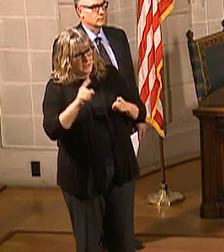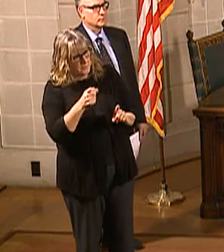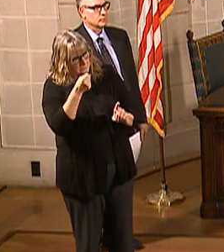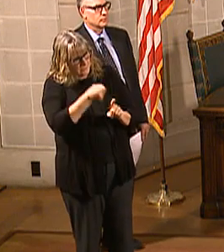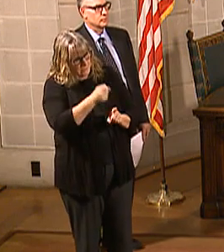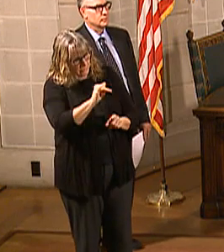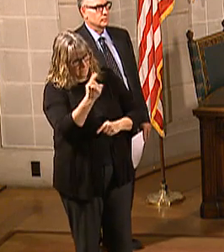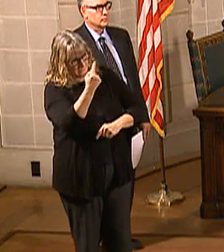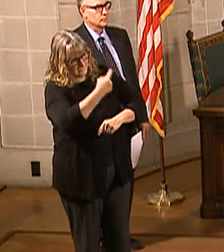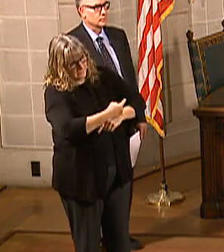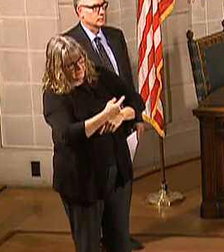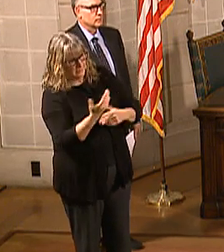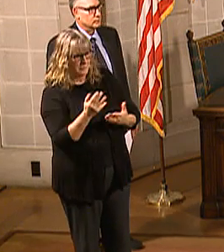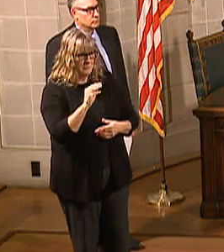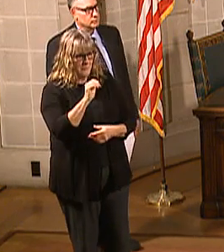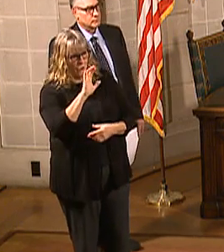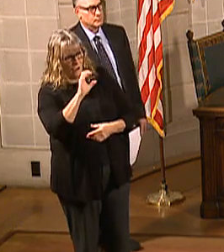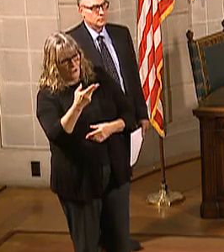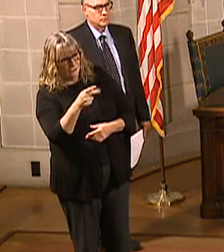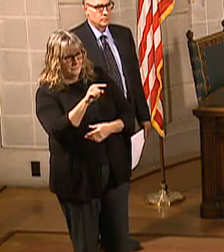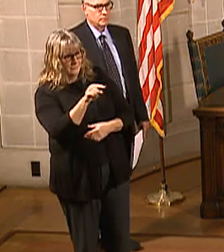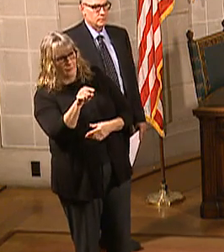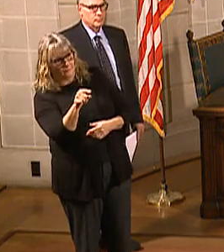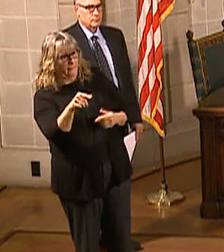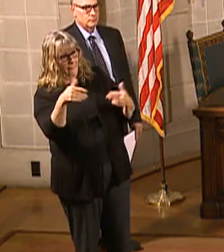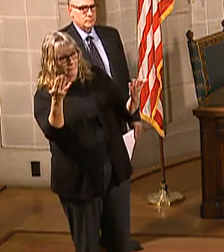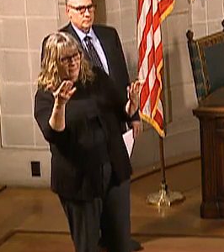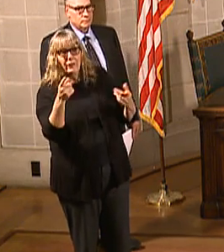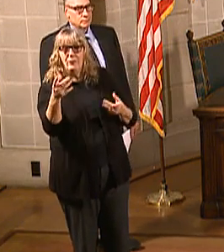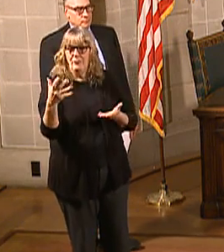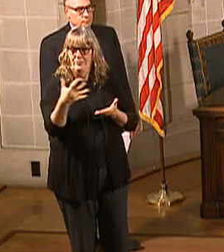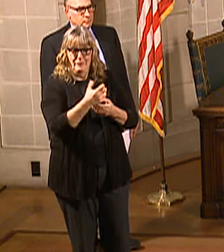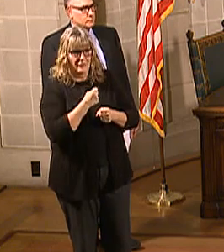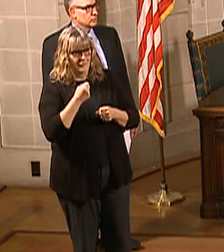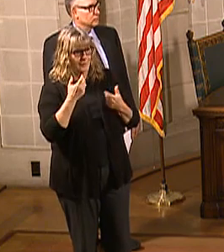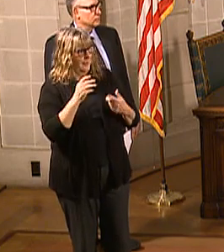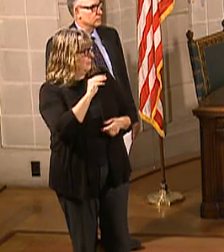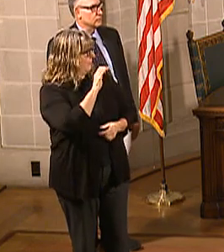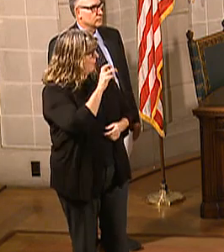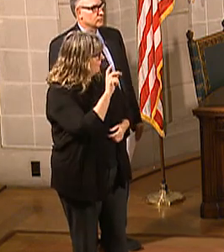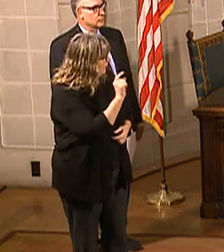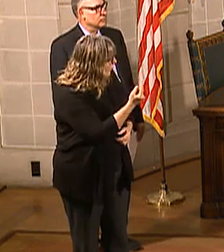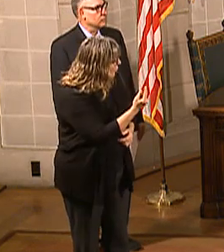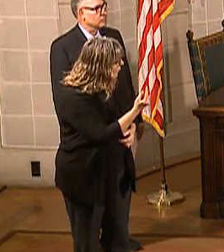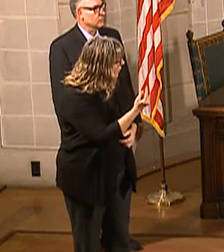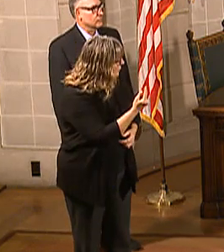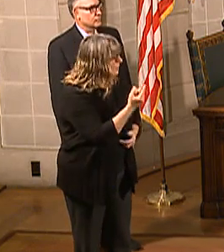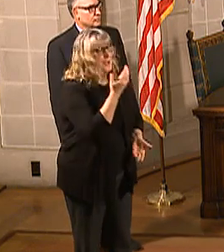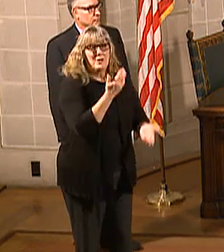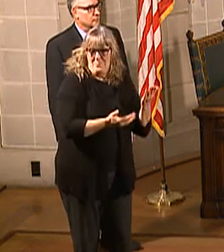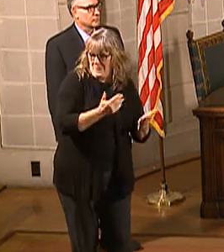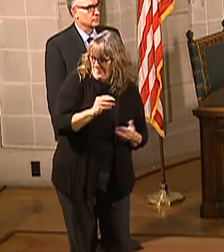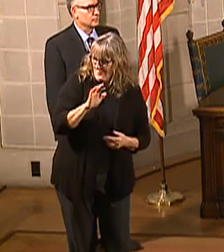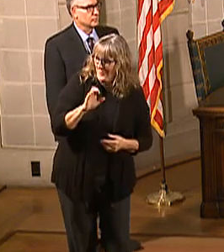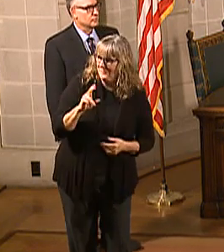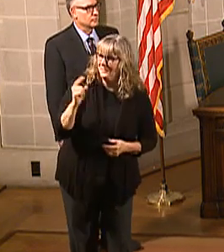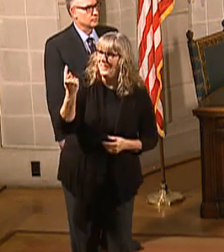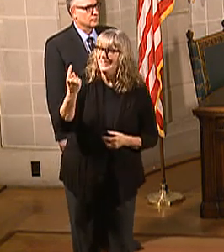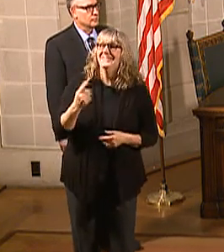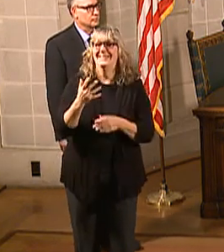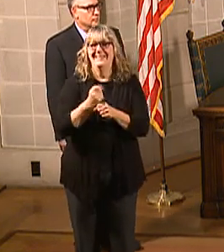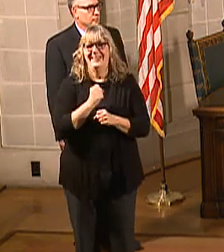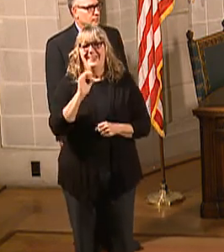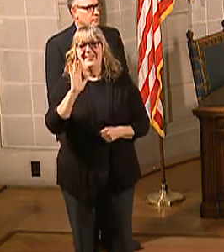day, March whatever, and you get your workout in, possibly March 1st, you